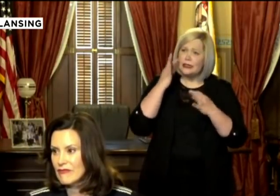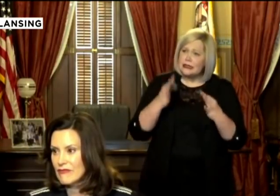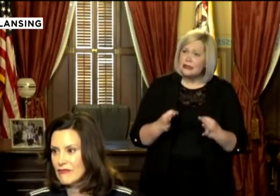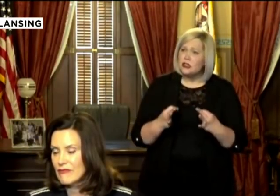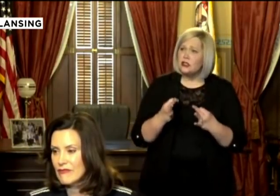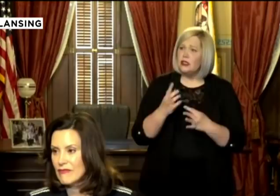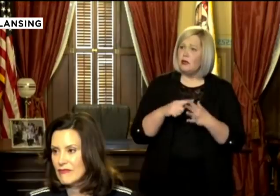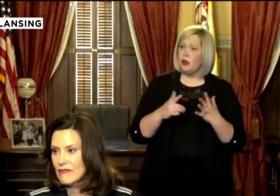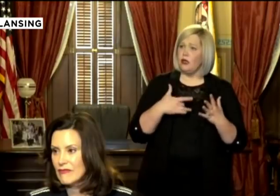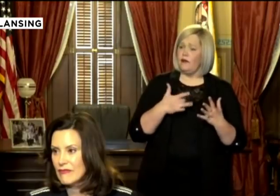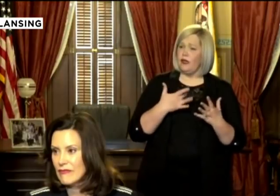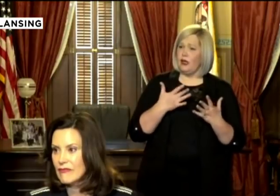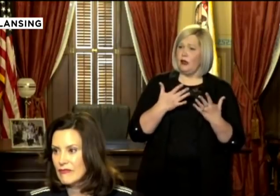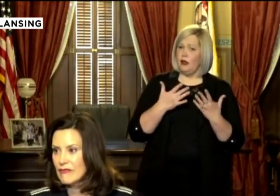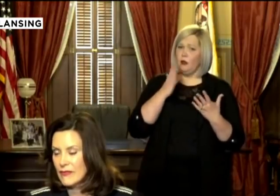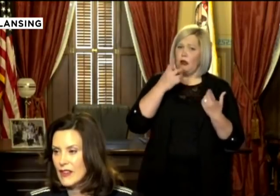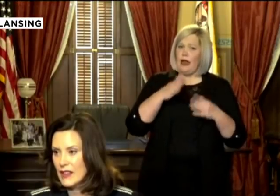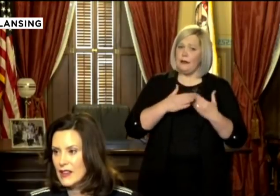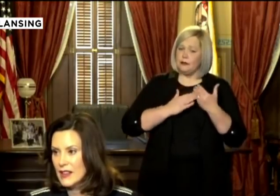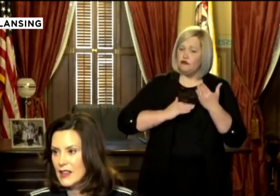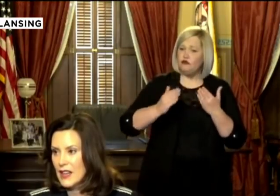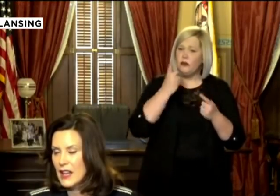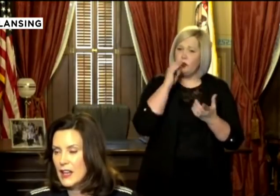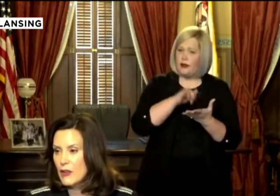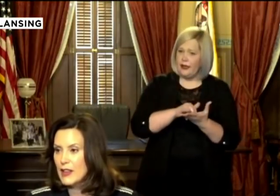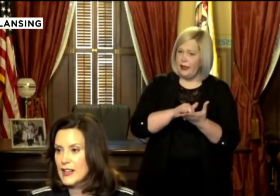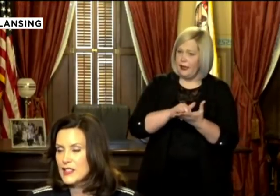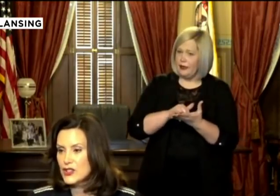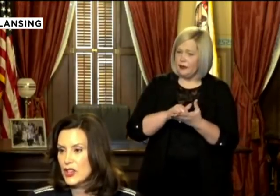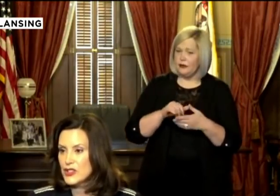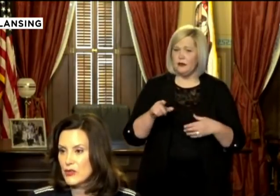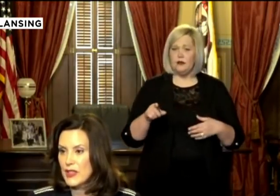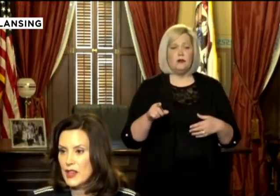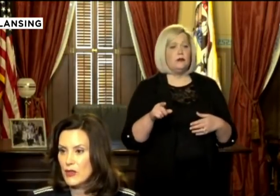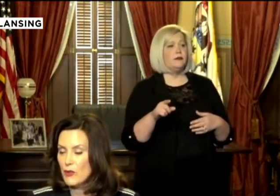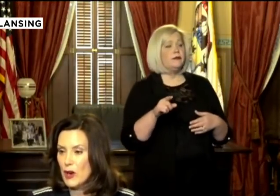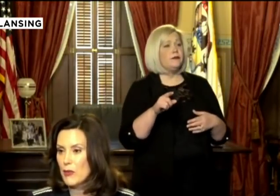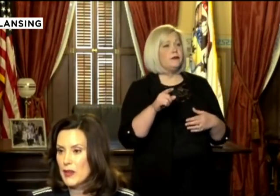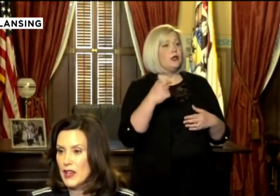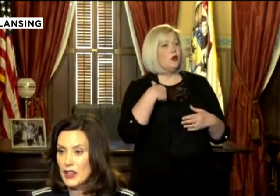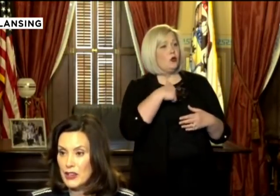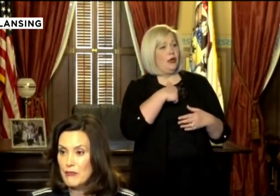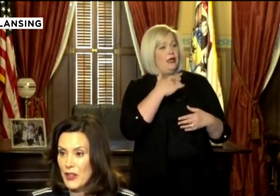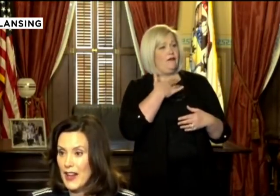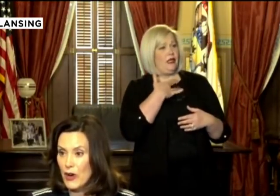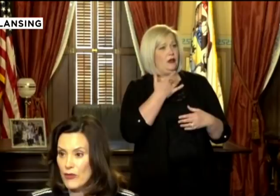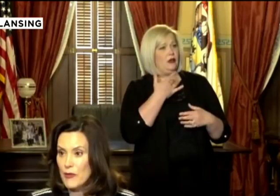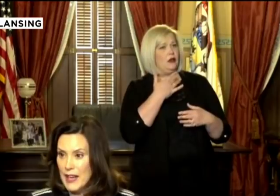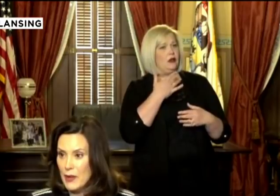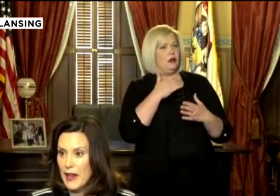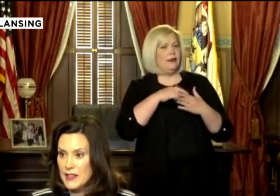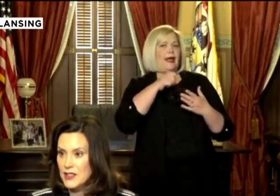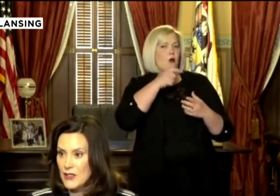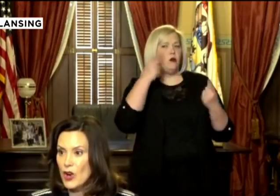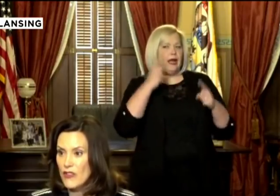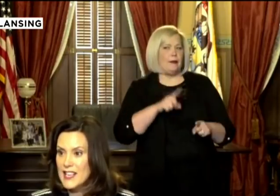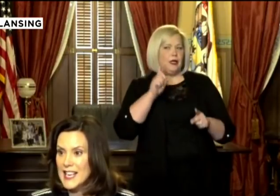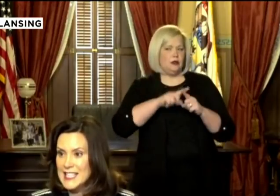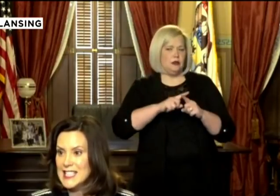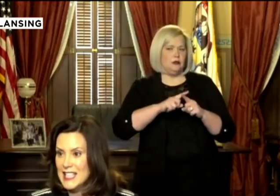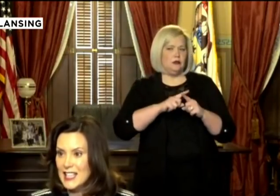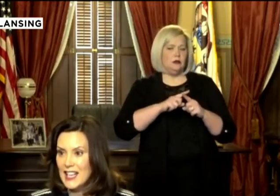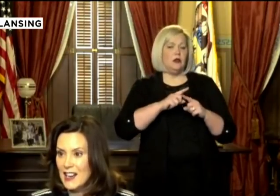do you anticipate going forward for that? Well, at this juncture, we think we're probably a good month out from the apex